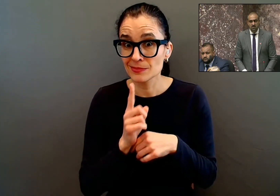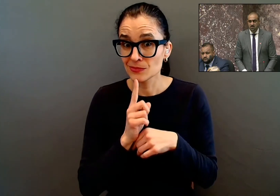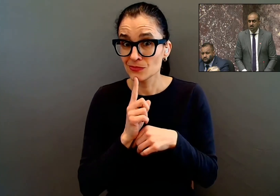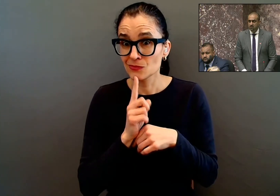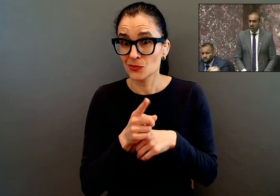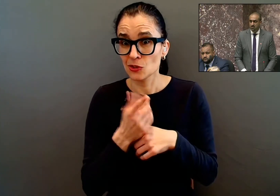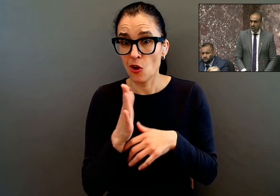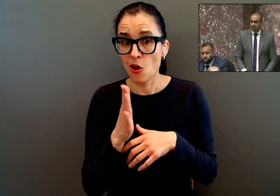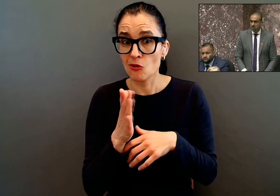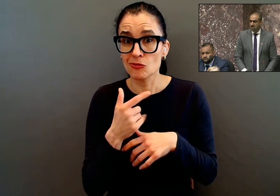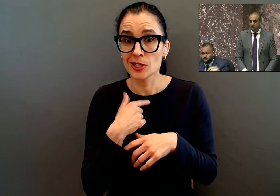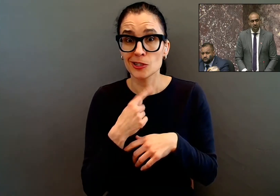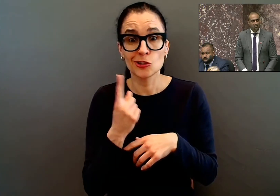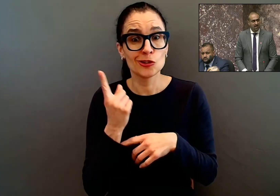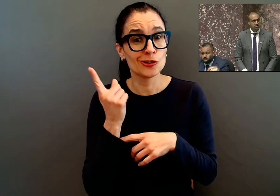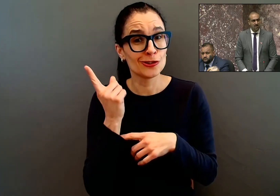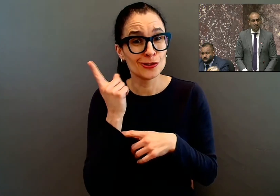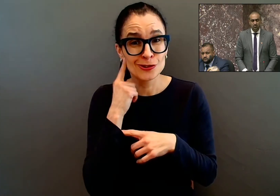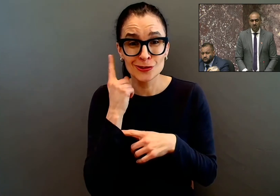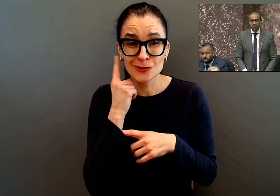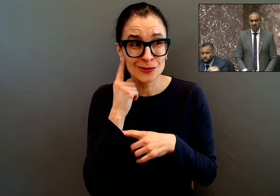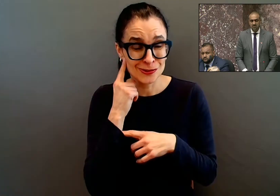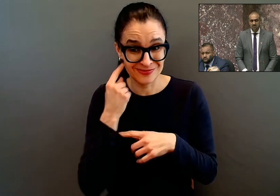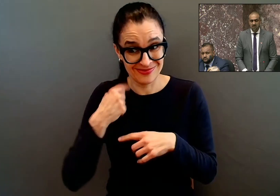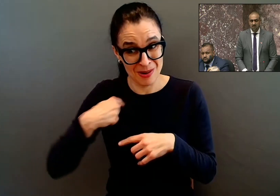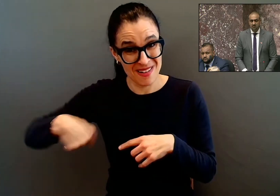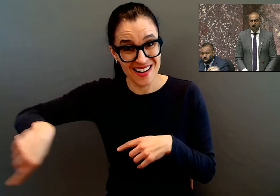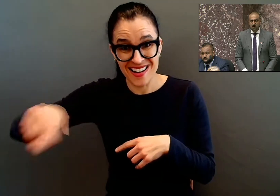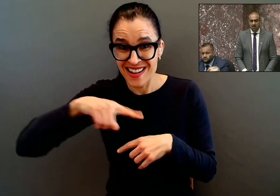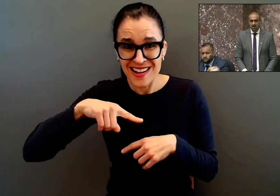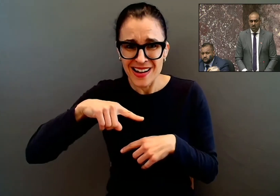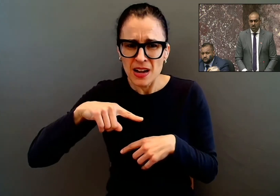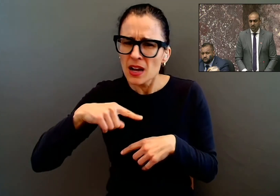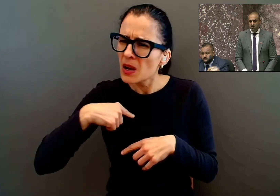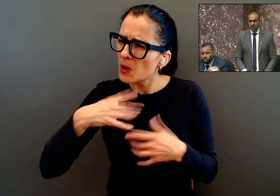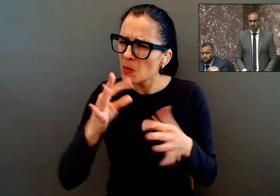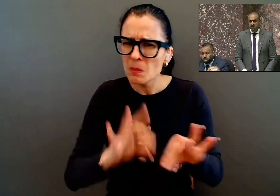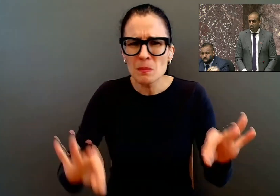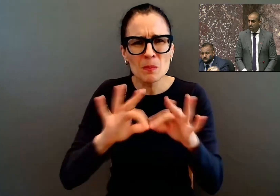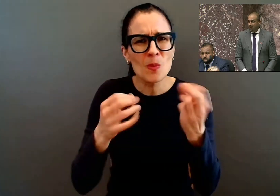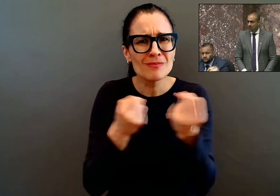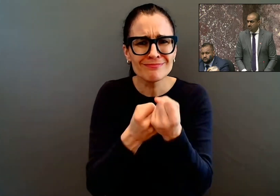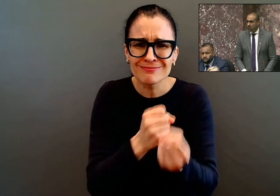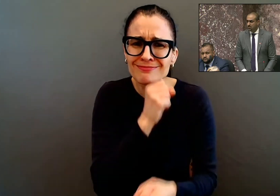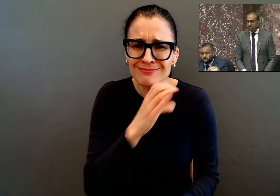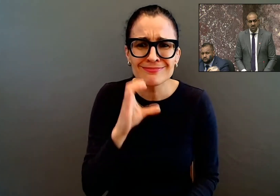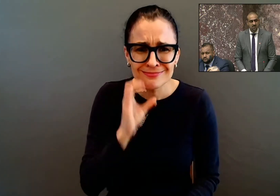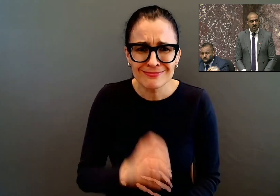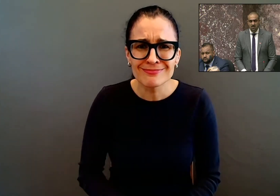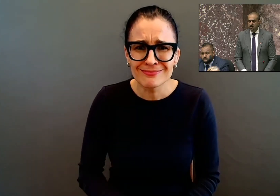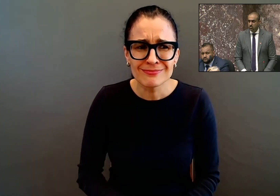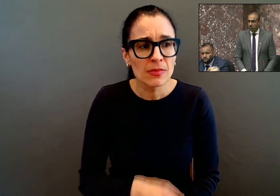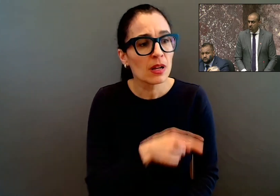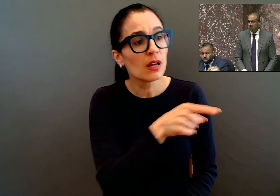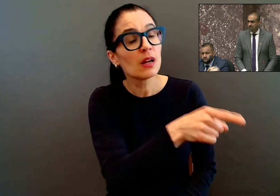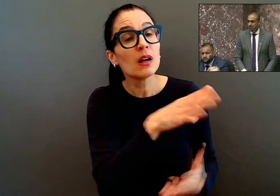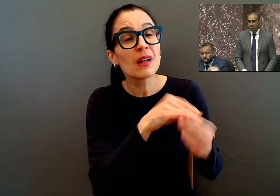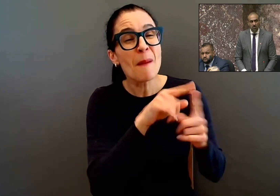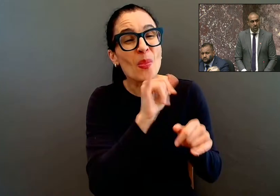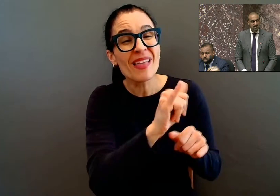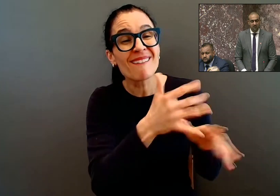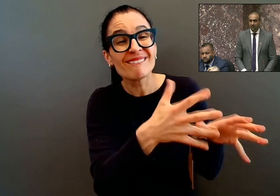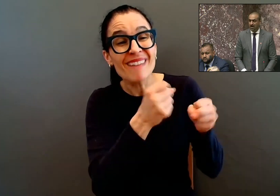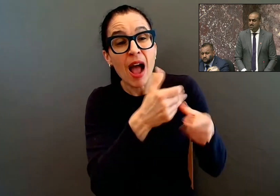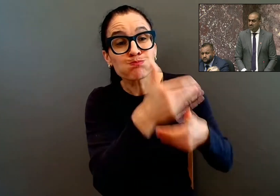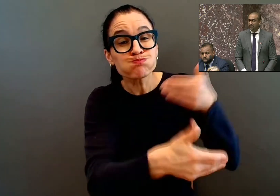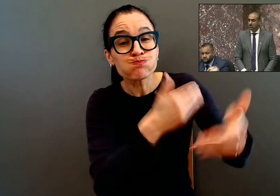seniors. The member talks about fast-tracking projects in her community, supportive housing projects. Surely the member